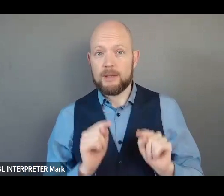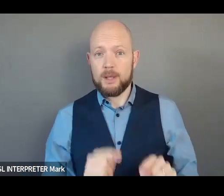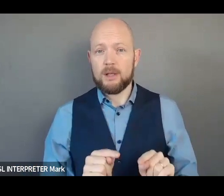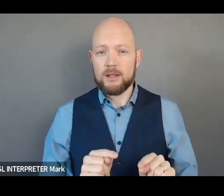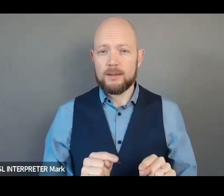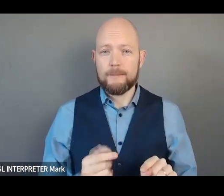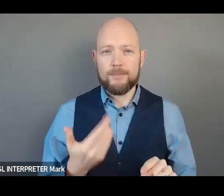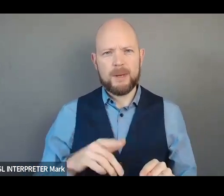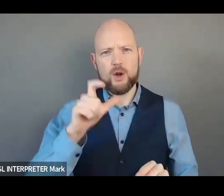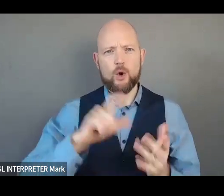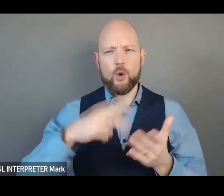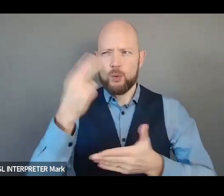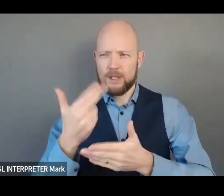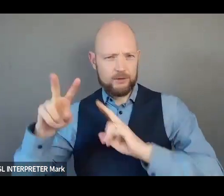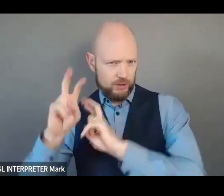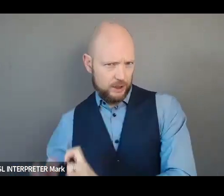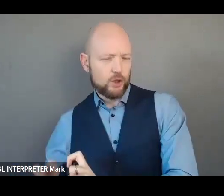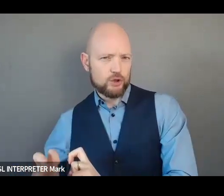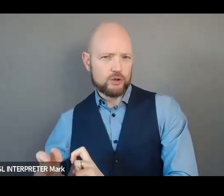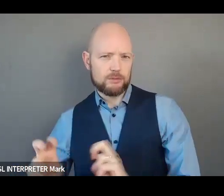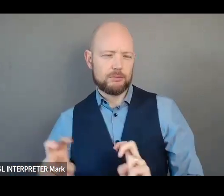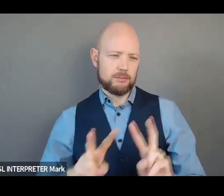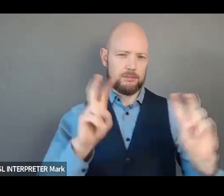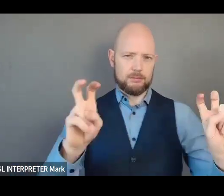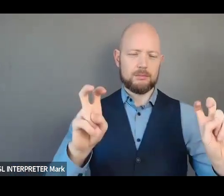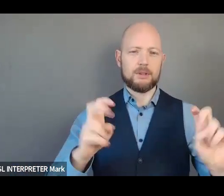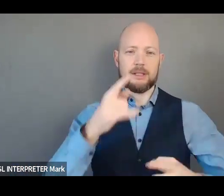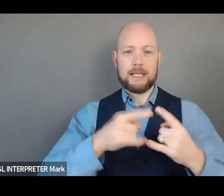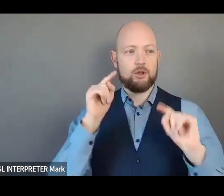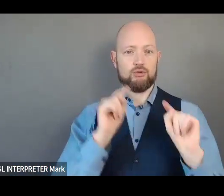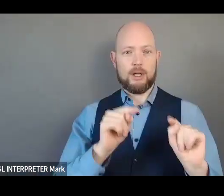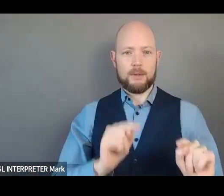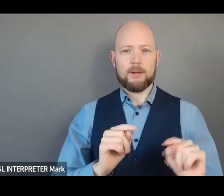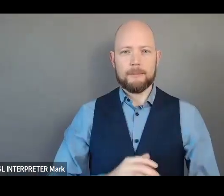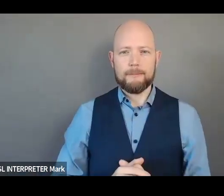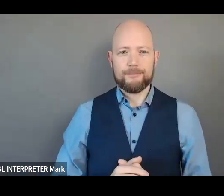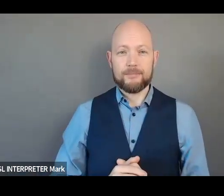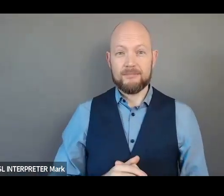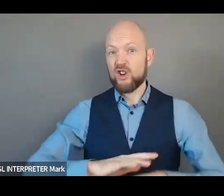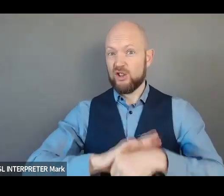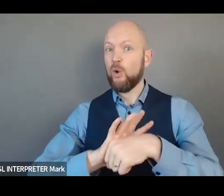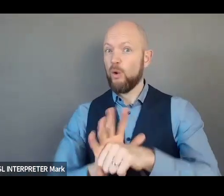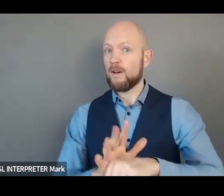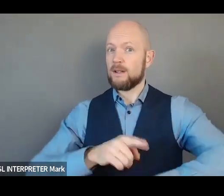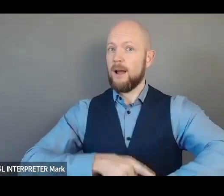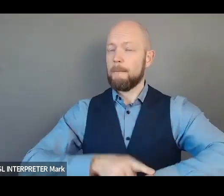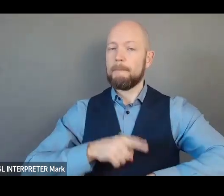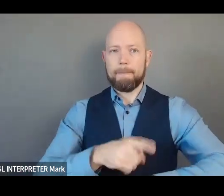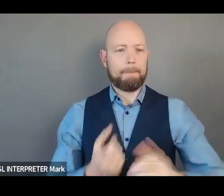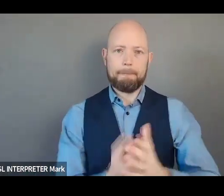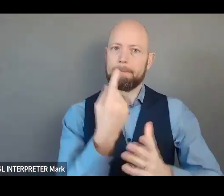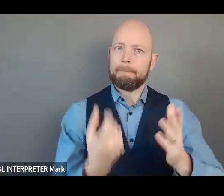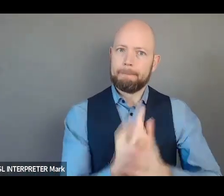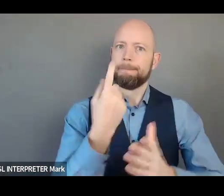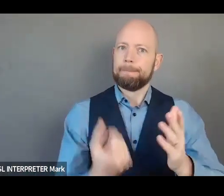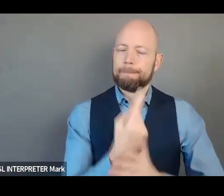co-designing this research, a lot of people seem to be thinking that bullying and sexual harassment had gone up during the pandemic, and that was a kind of something we wanted to